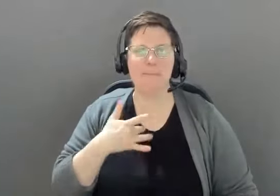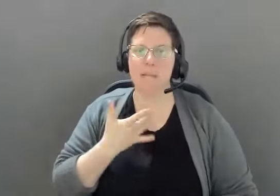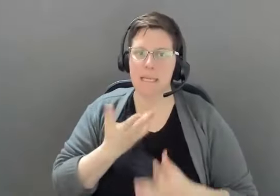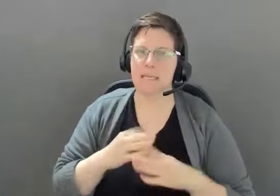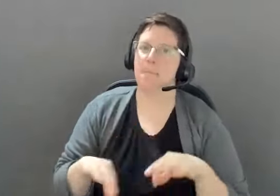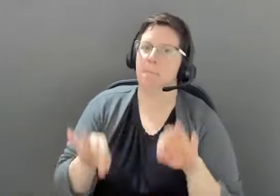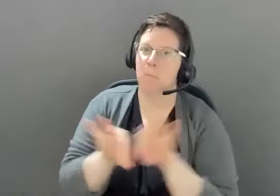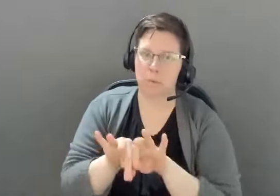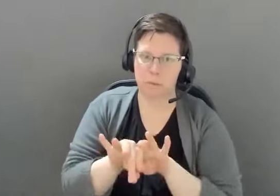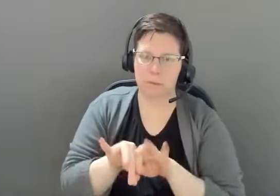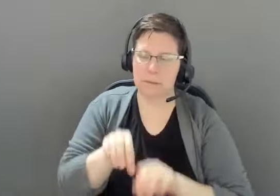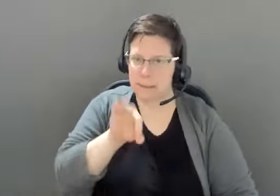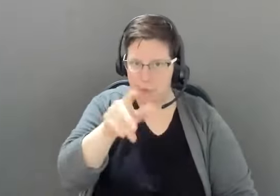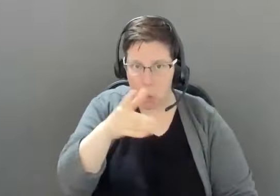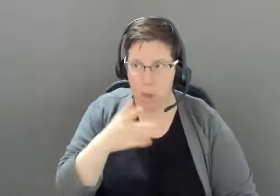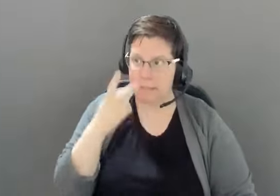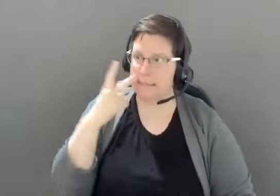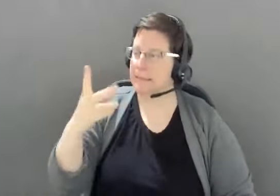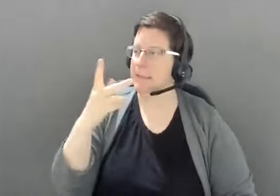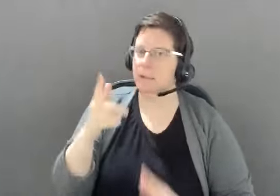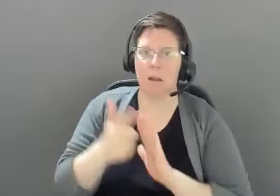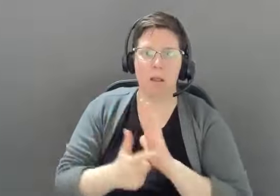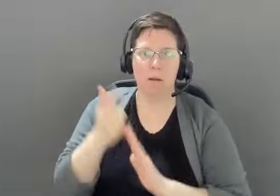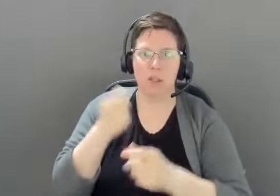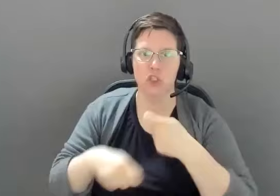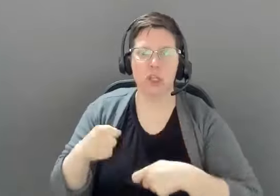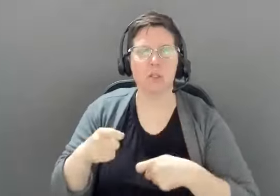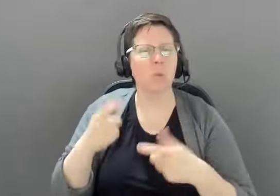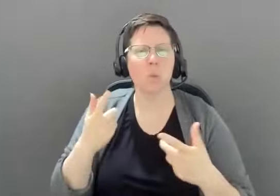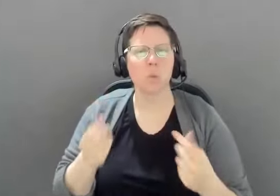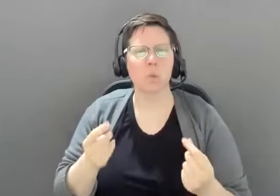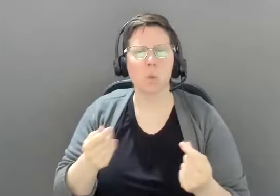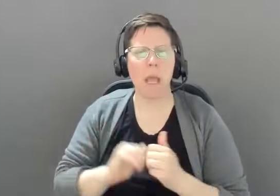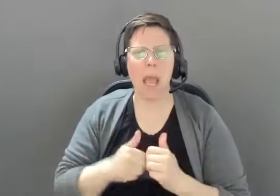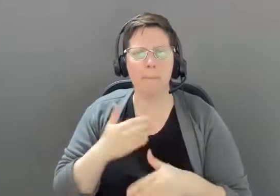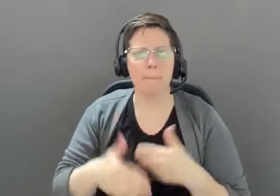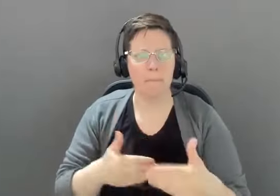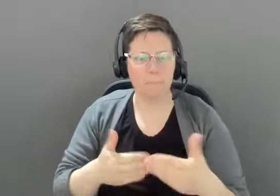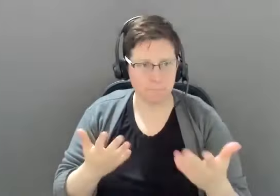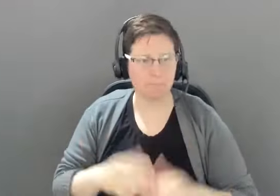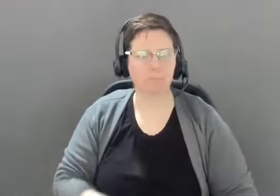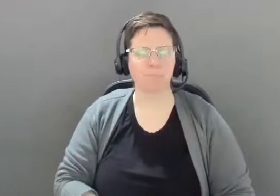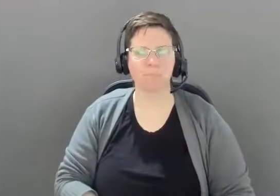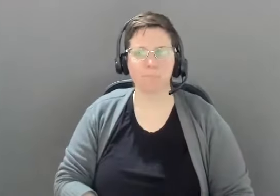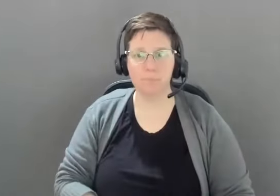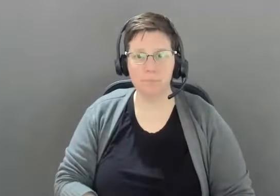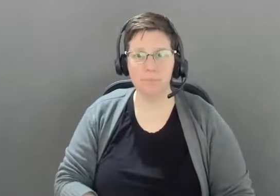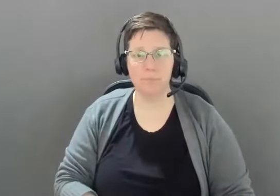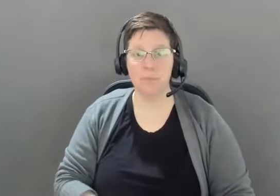seeking changes to laws and how to organize yourself. So the first thing is